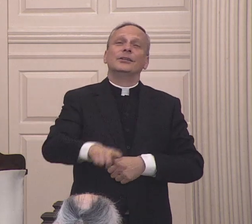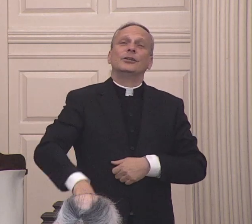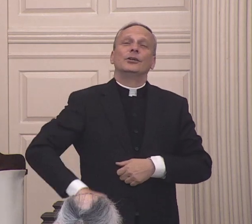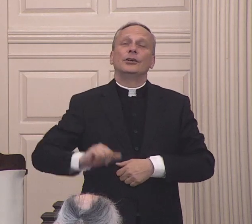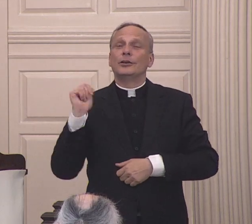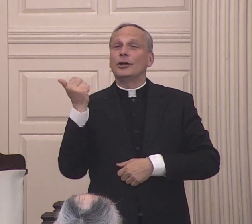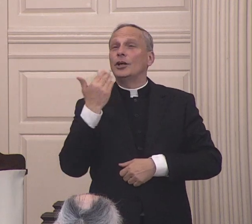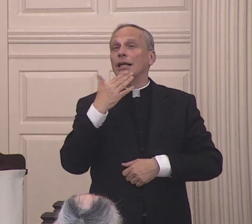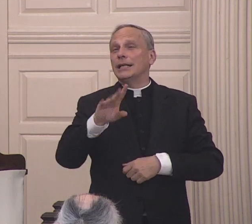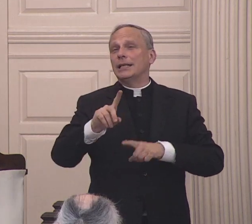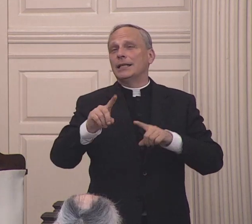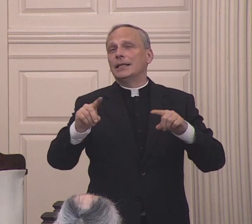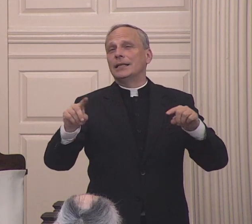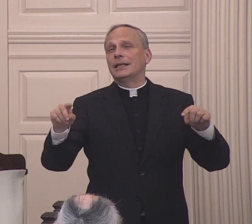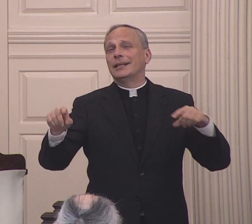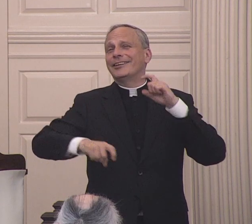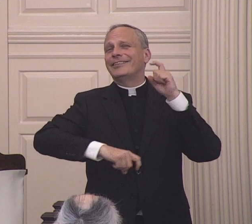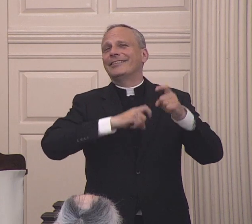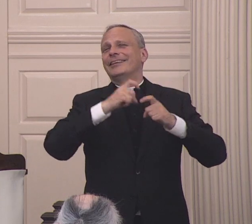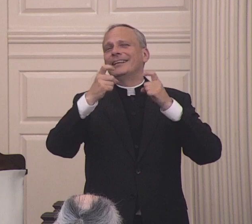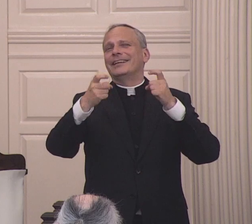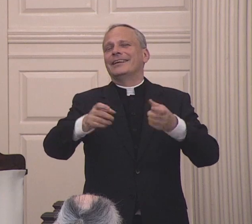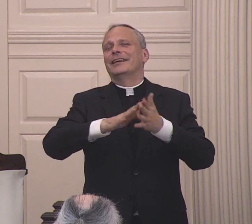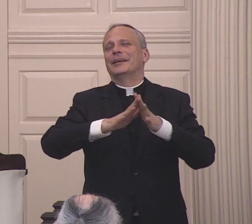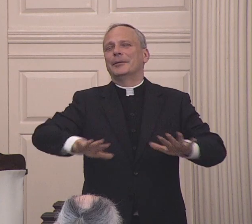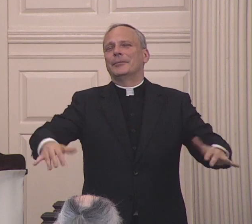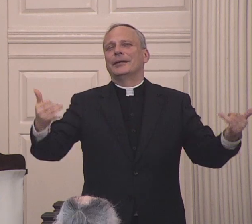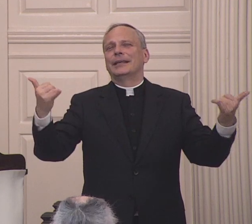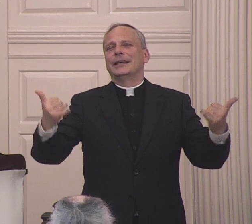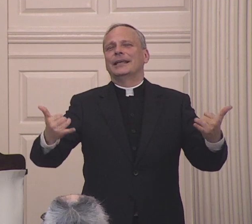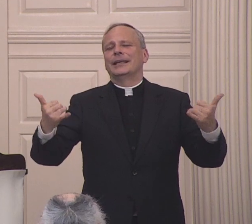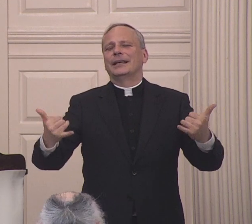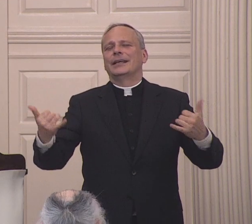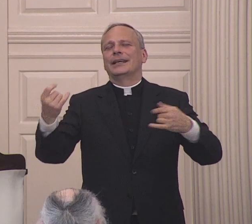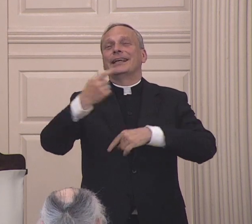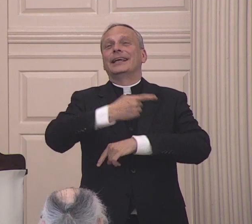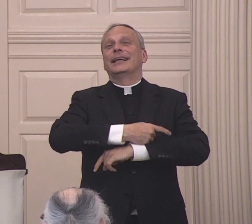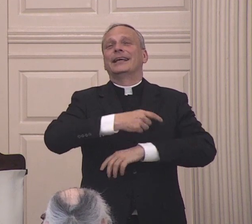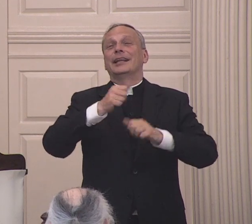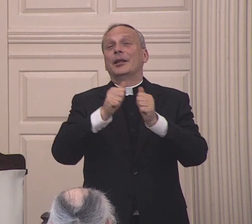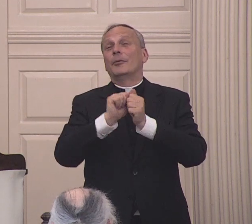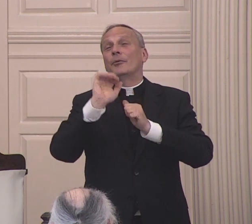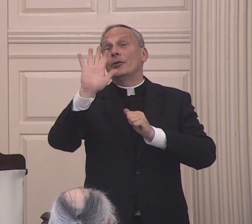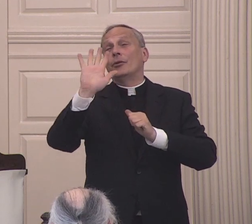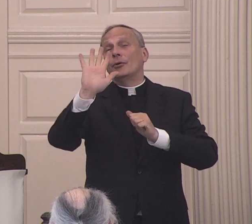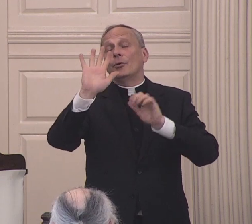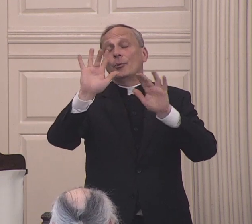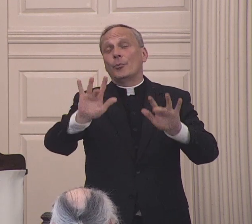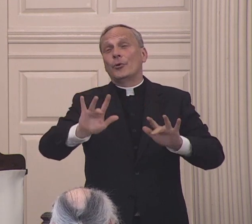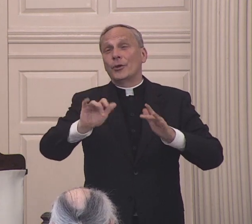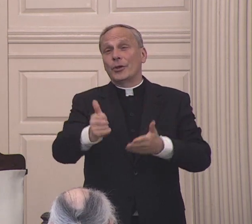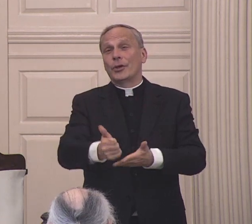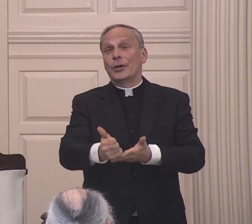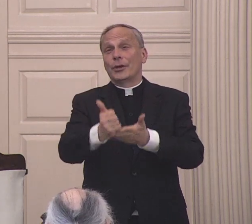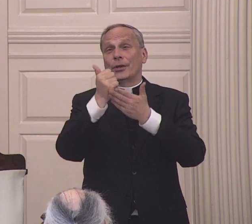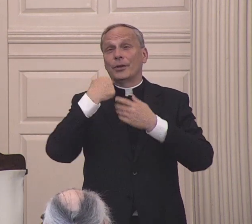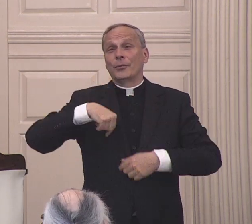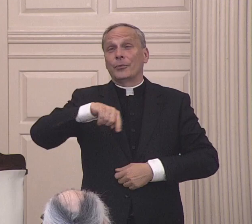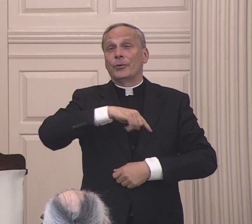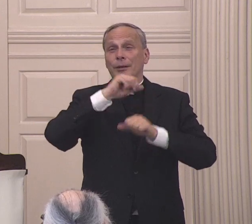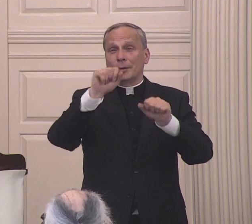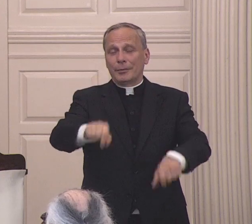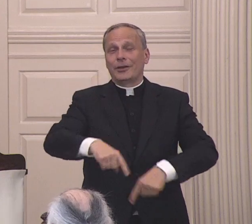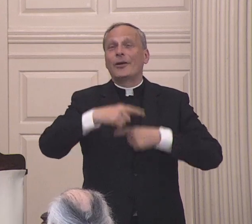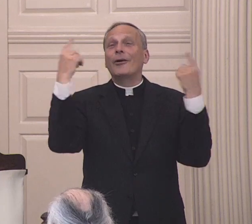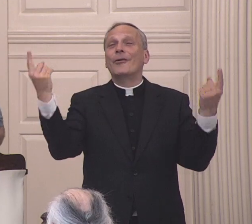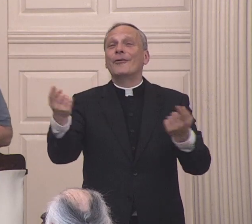Deliver us, Lord, we pray, from every evil. Graciously grant peace in our days, that by the help of